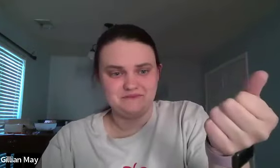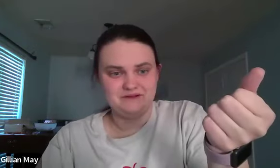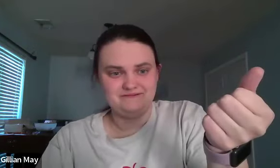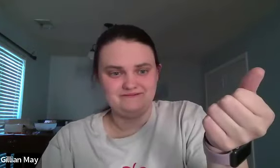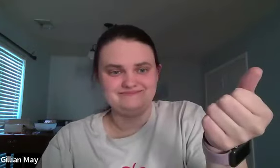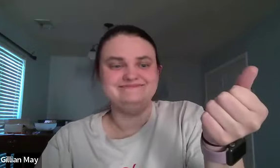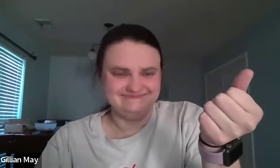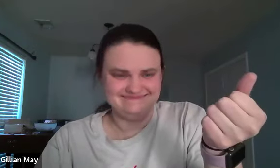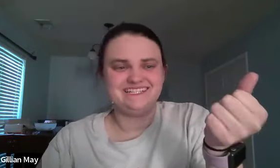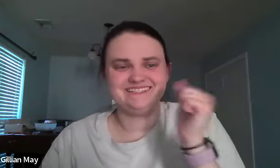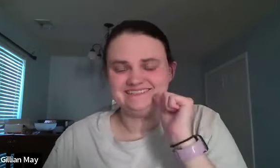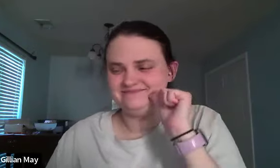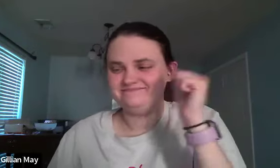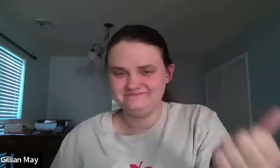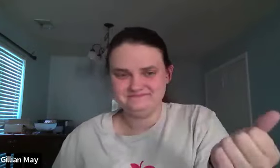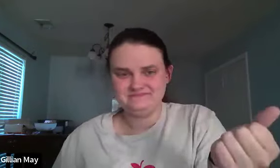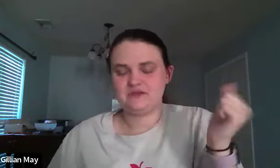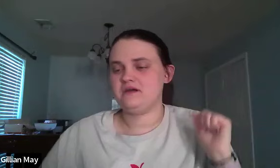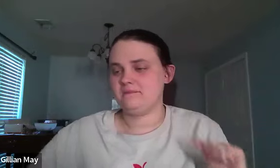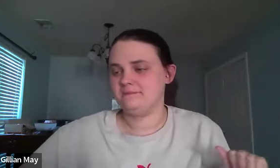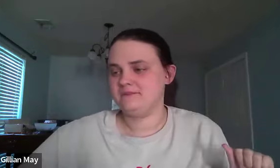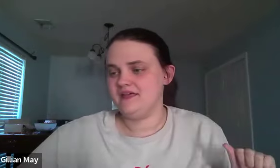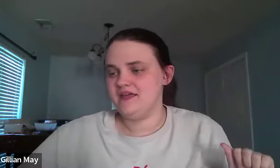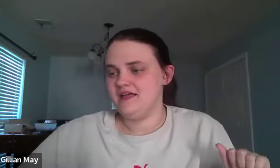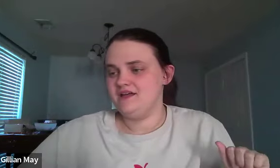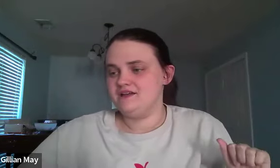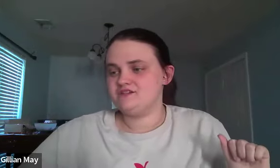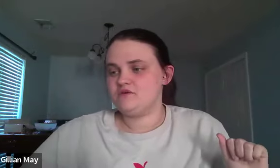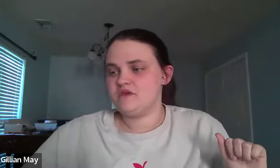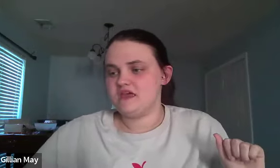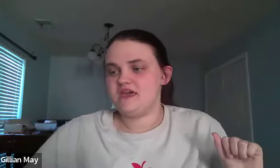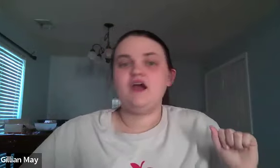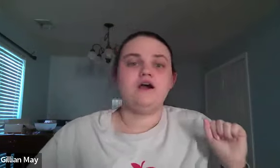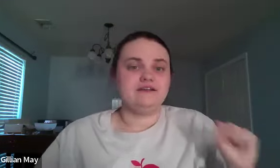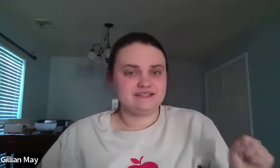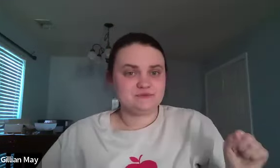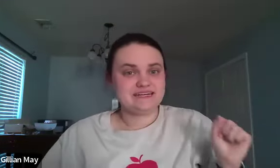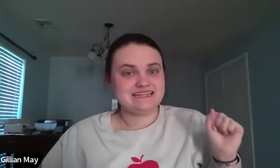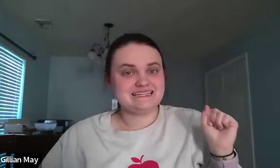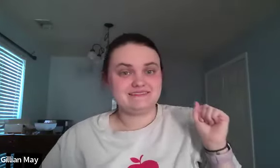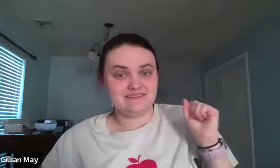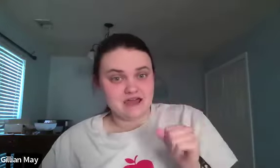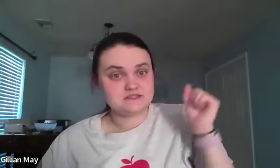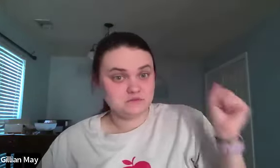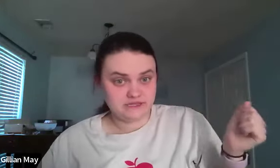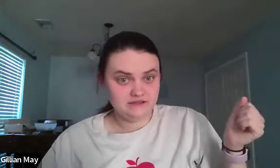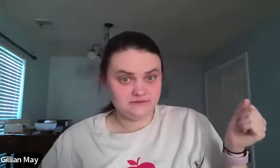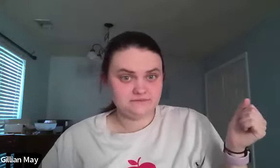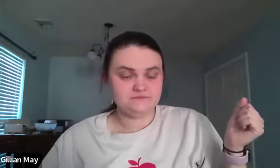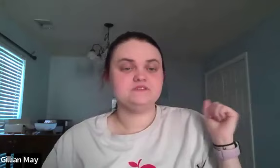Tomorrow. Good. Okay. So then our next one is last week.